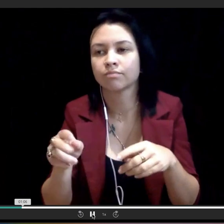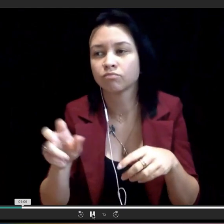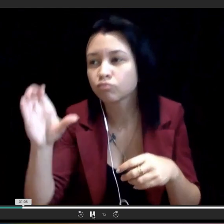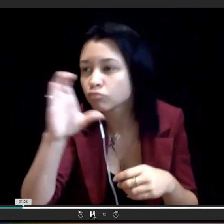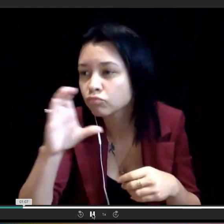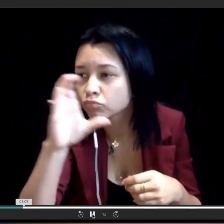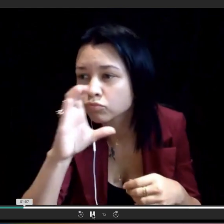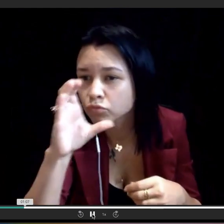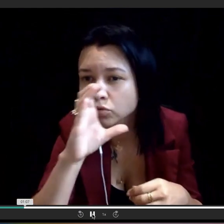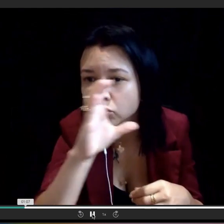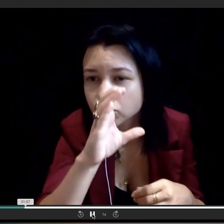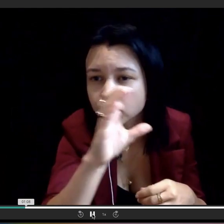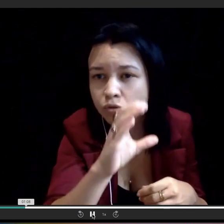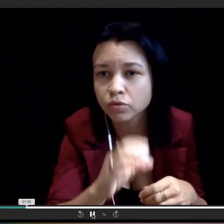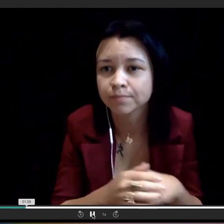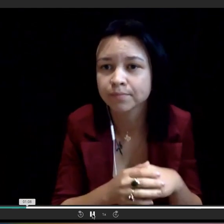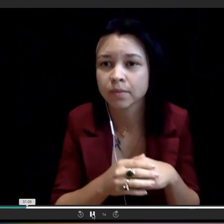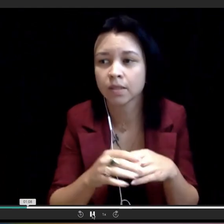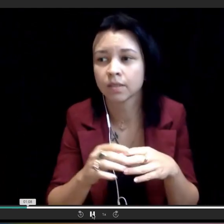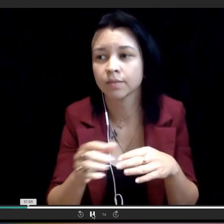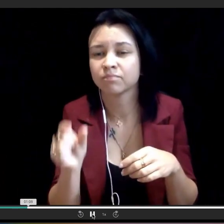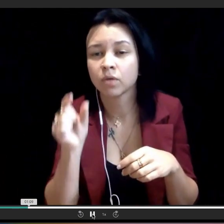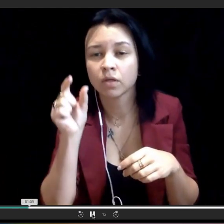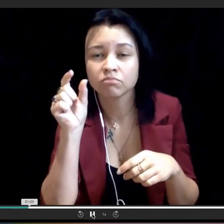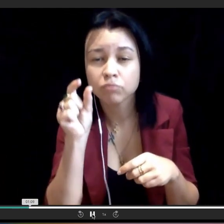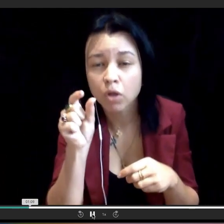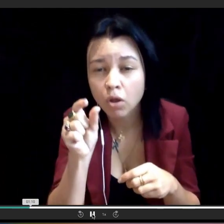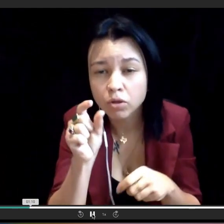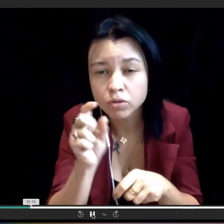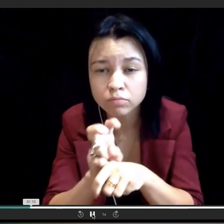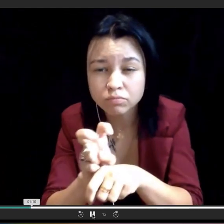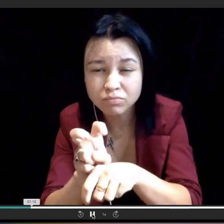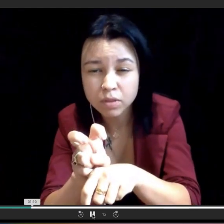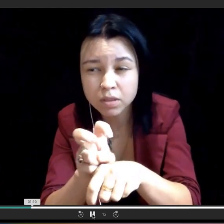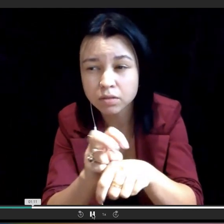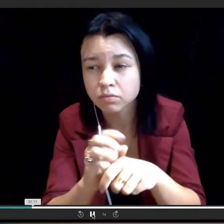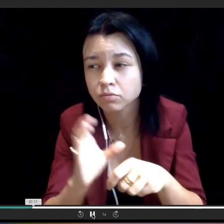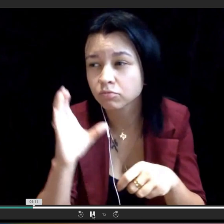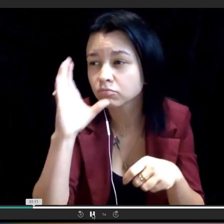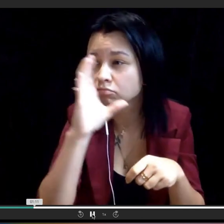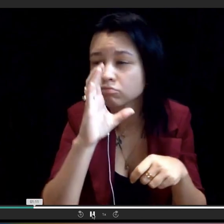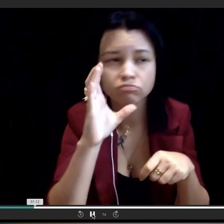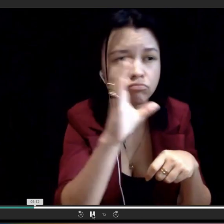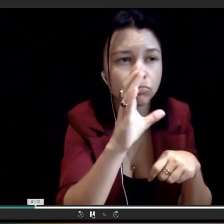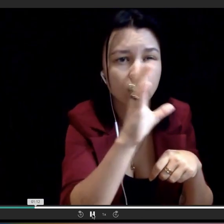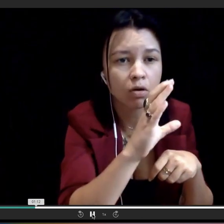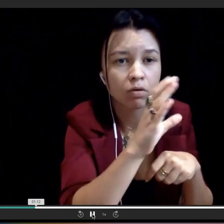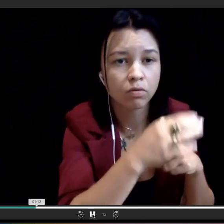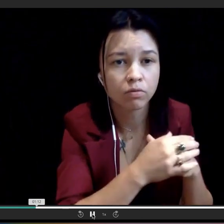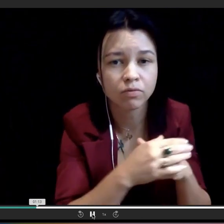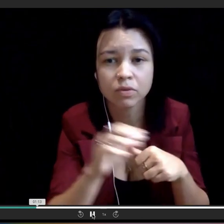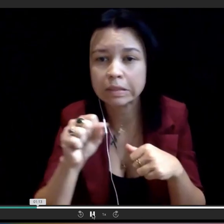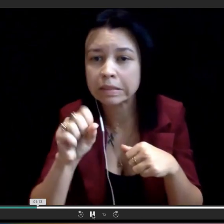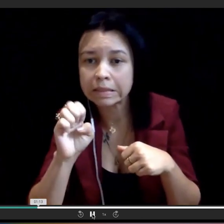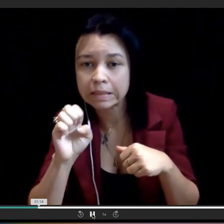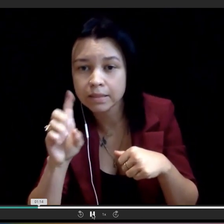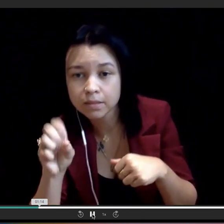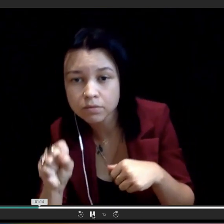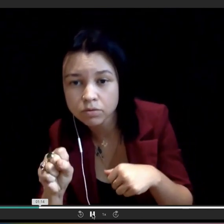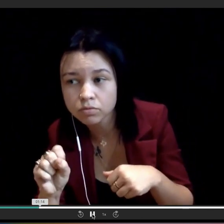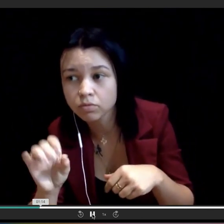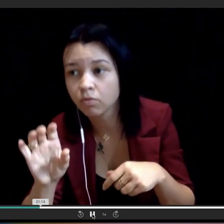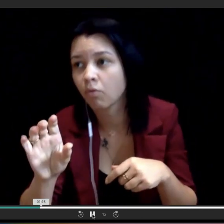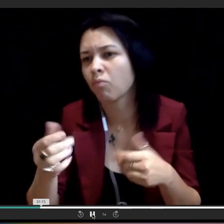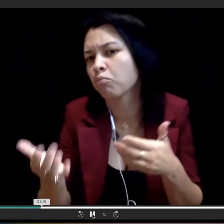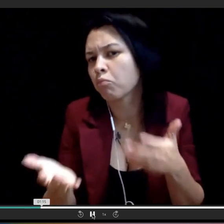or they eat seeds, they eat nectar. Those little sugar ants that are in our houses, those are